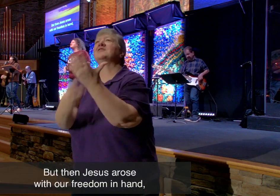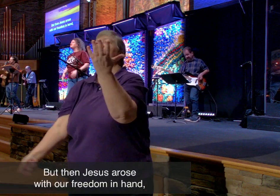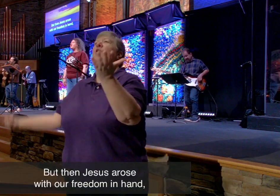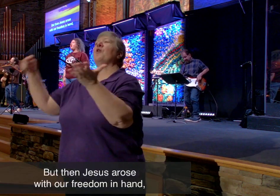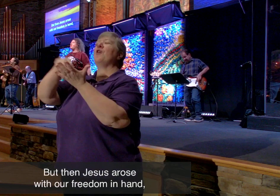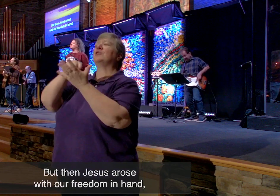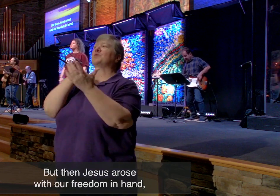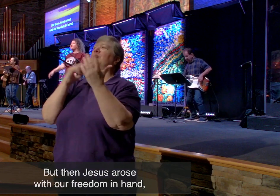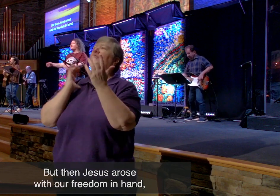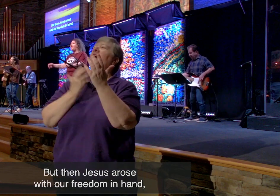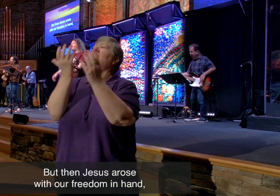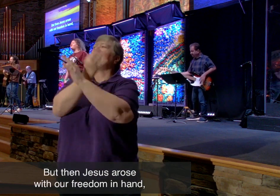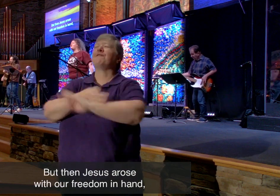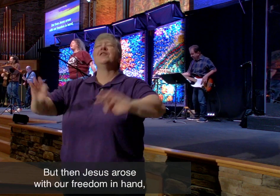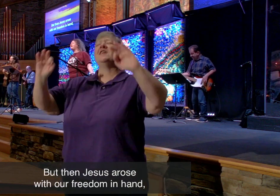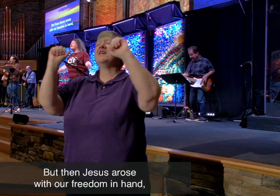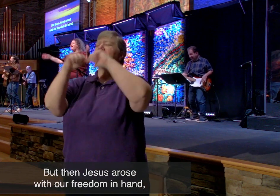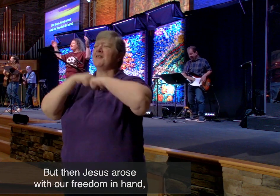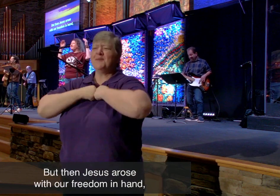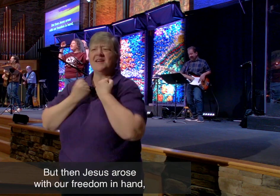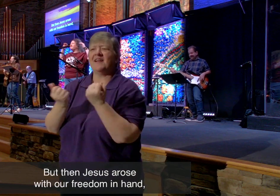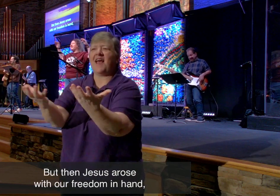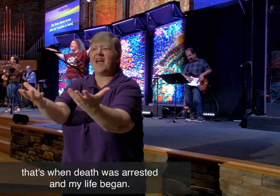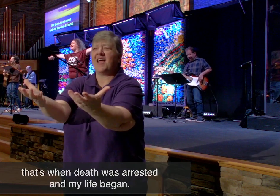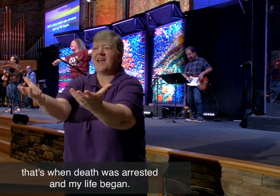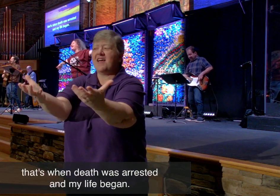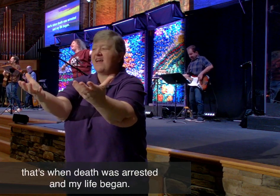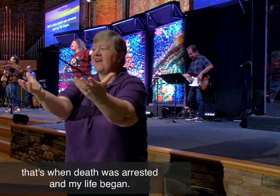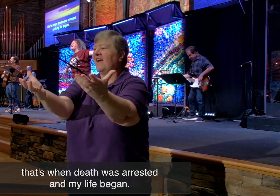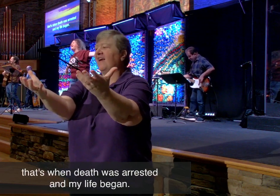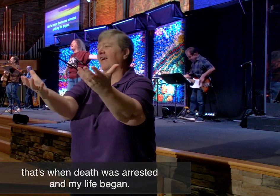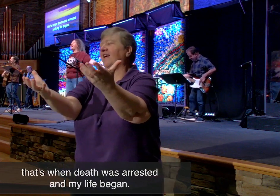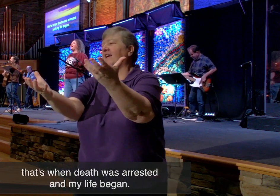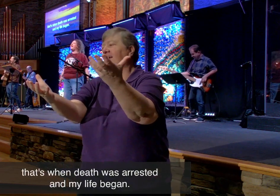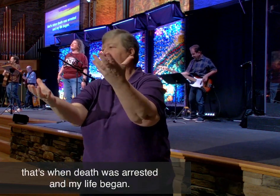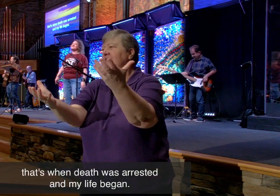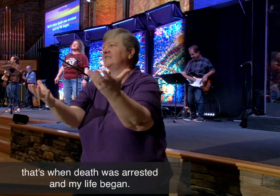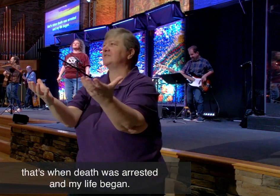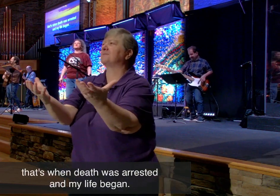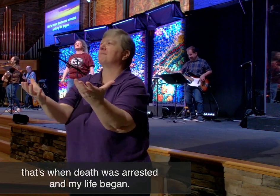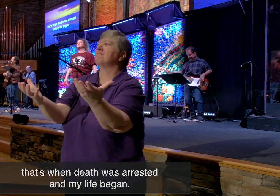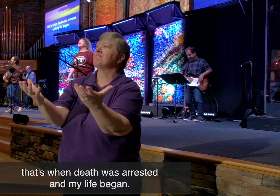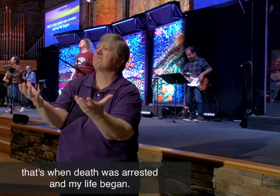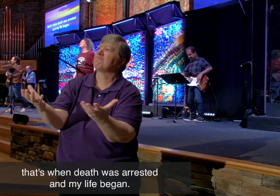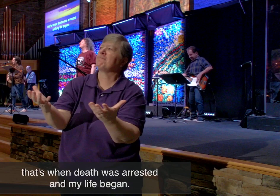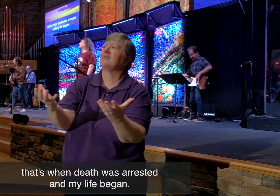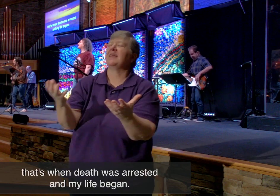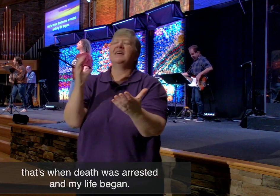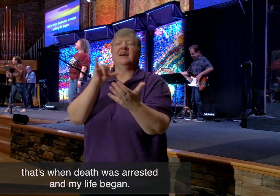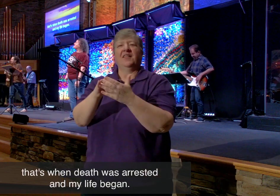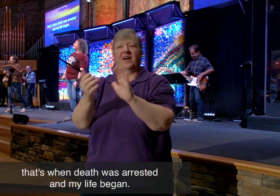But then Jesus rose with our freedom in